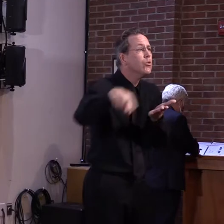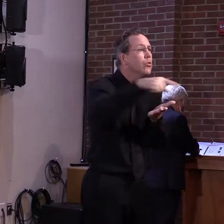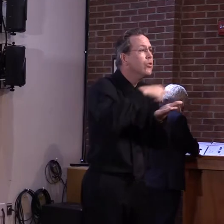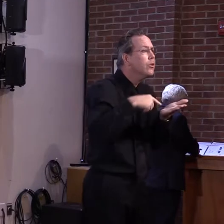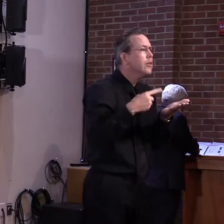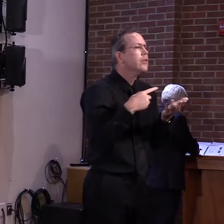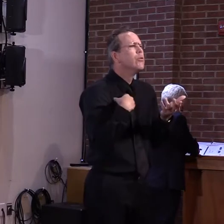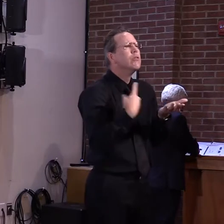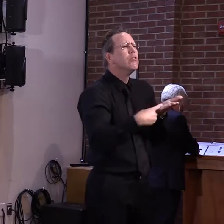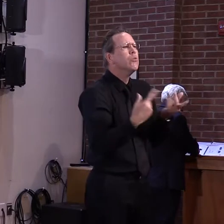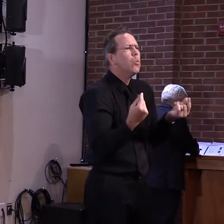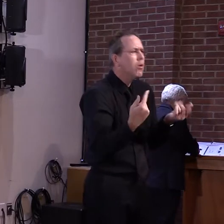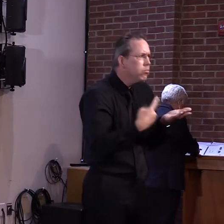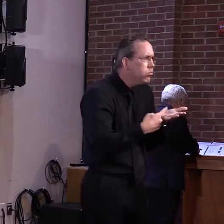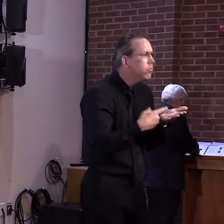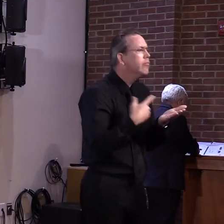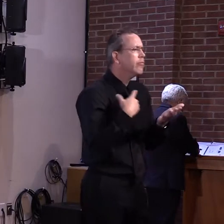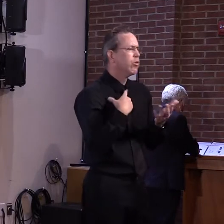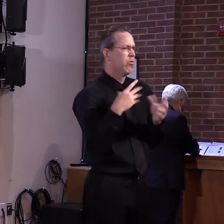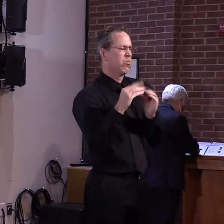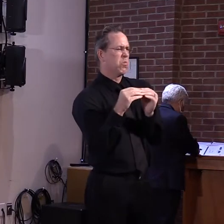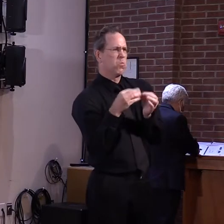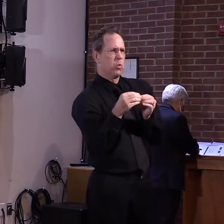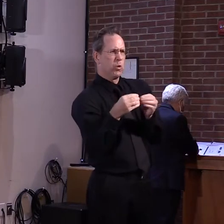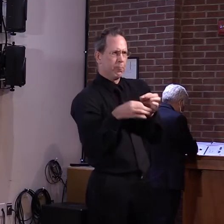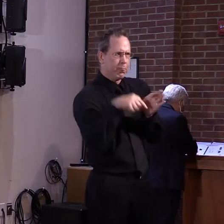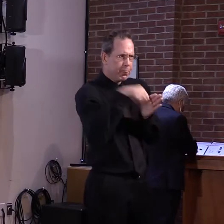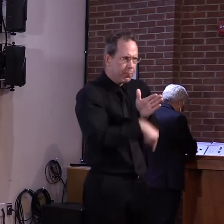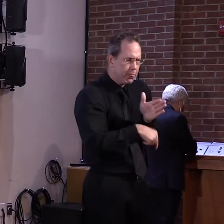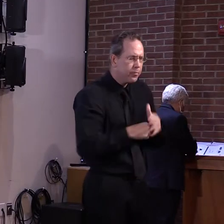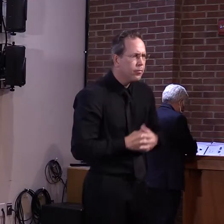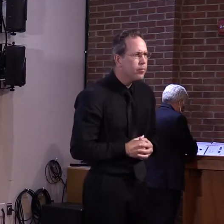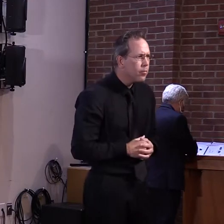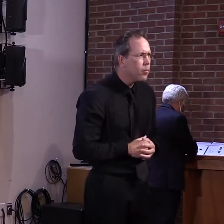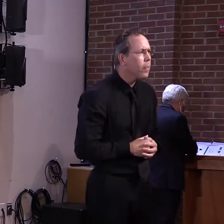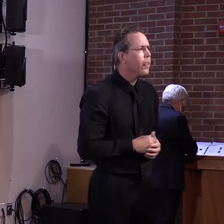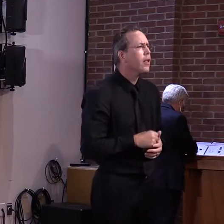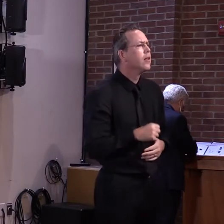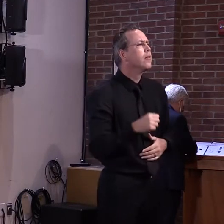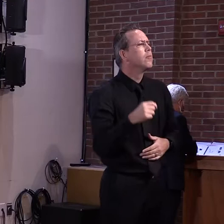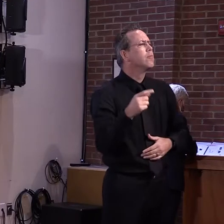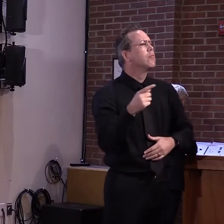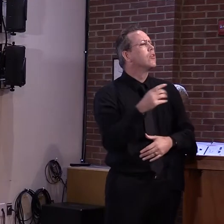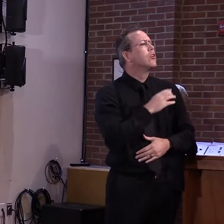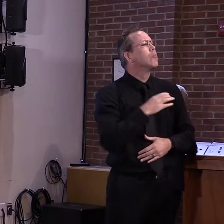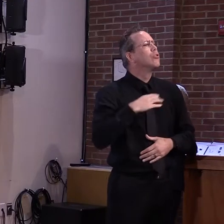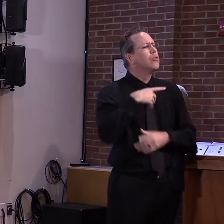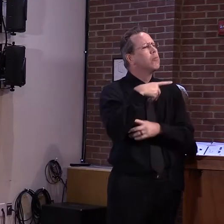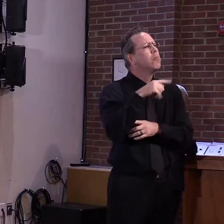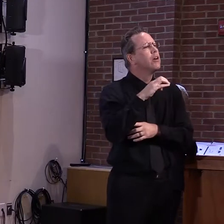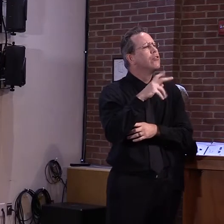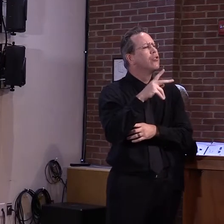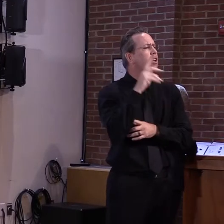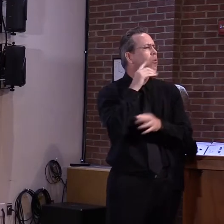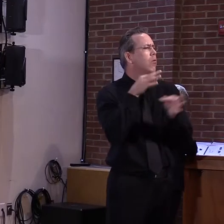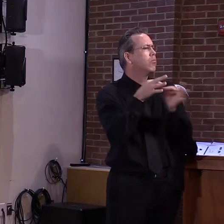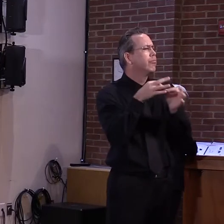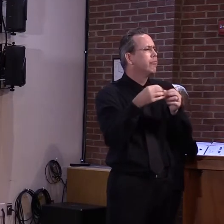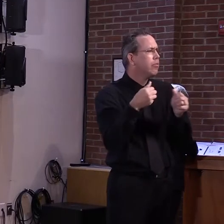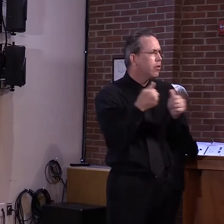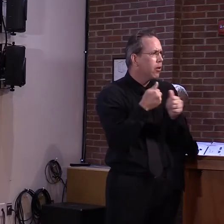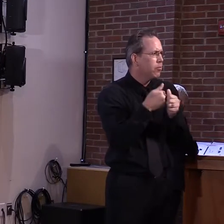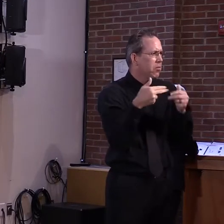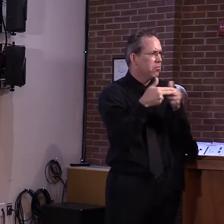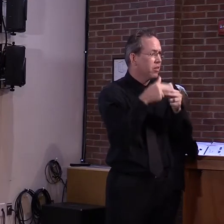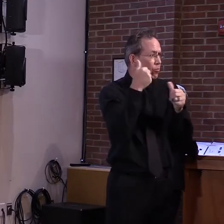bit more as well. Mr. Pichek will present our latest data in a few minutes, which continues to show the